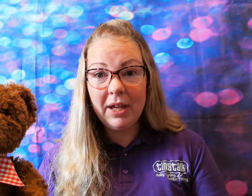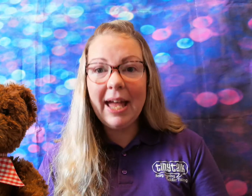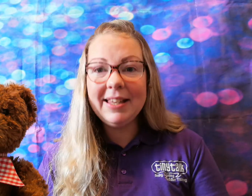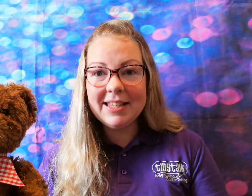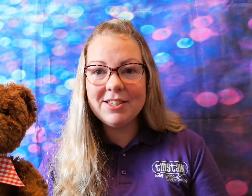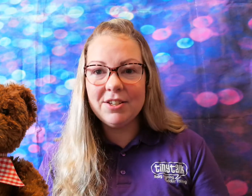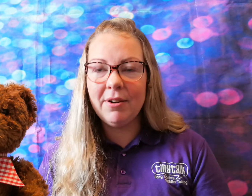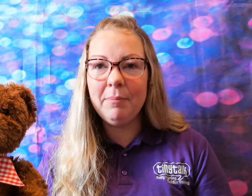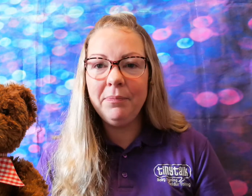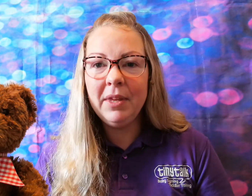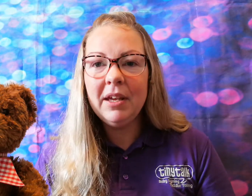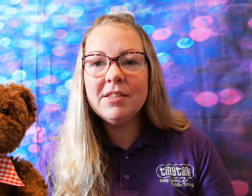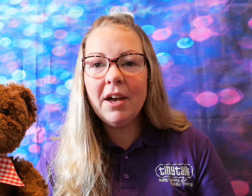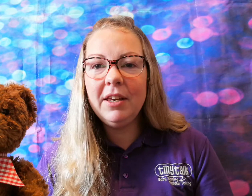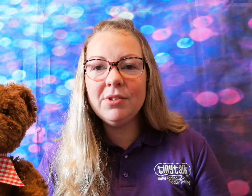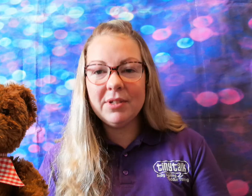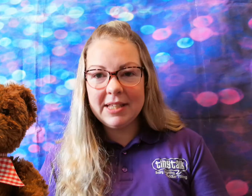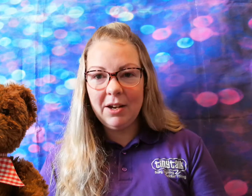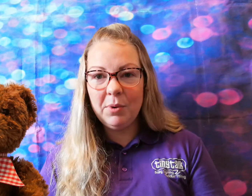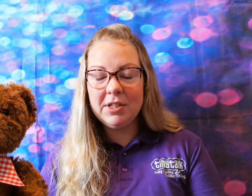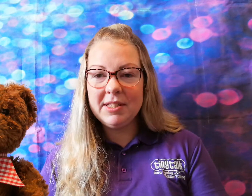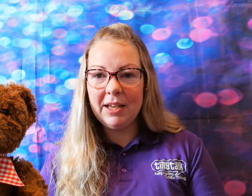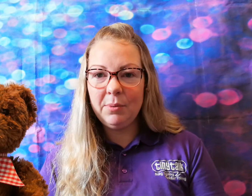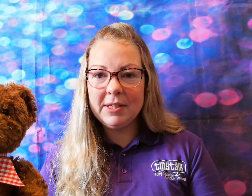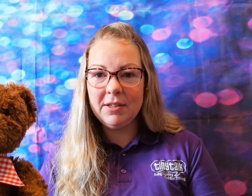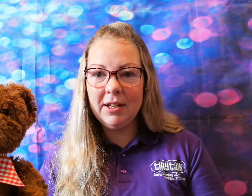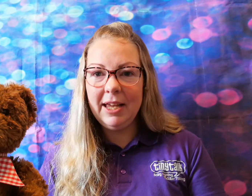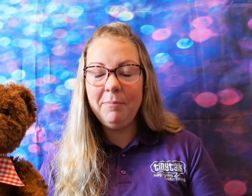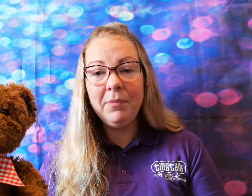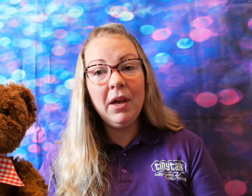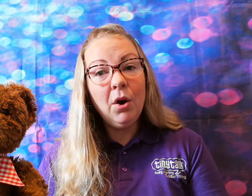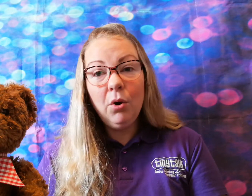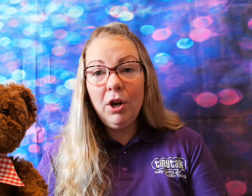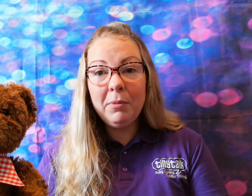and Instagram, Tiny Talk Stourbridge and Southwest Dudley, or look me up